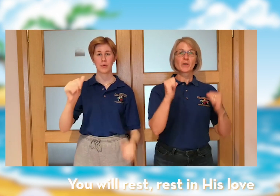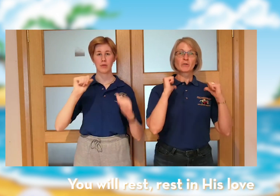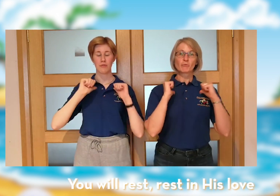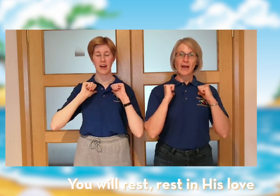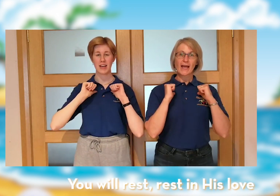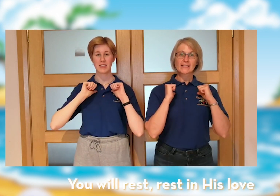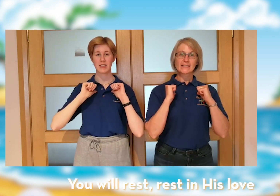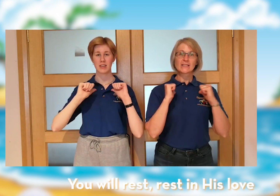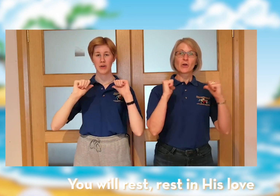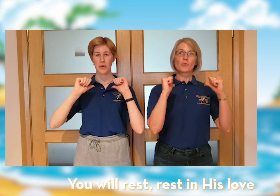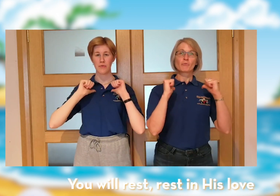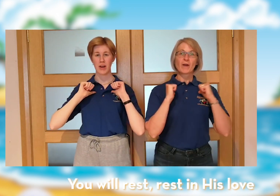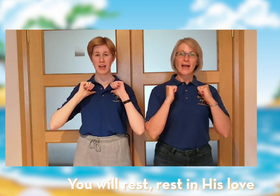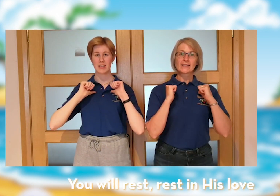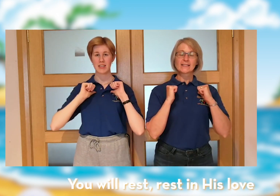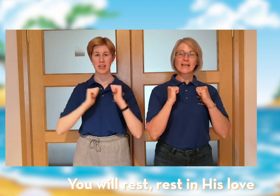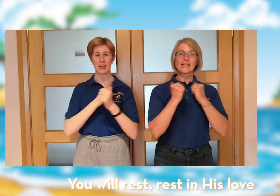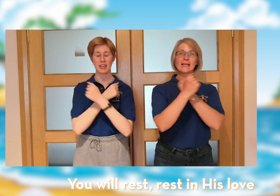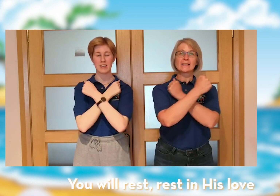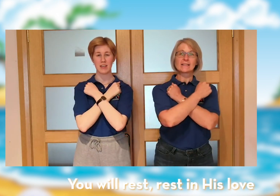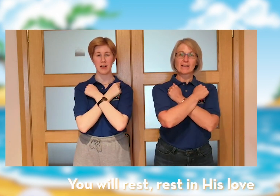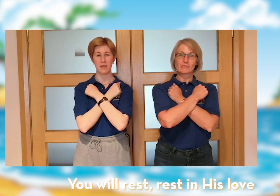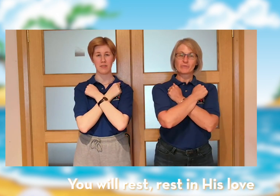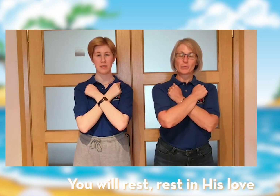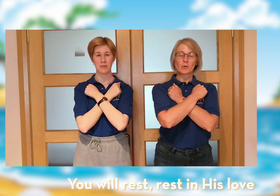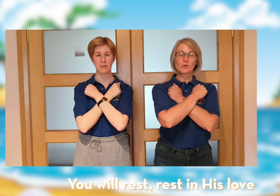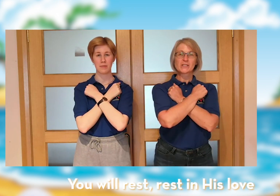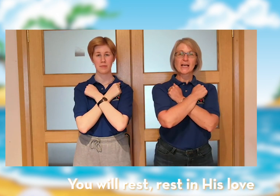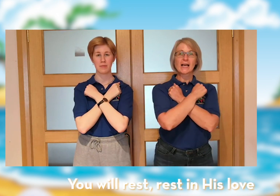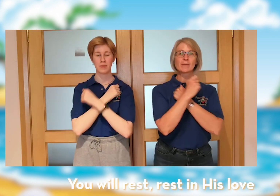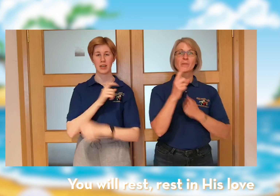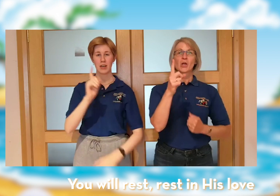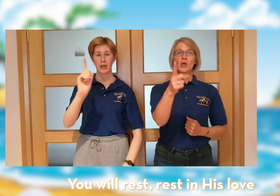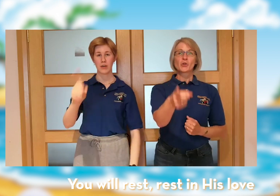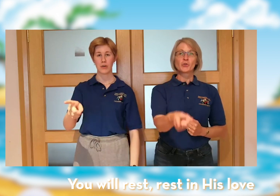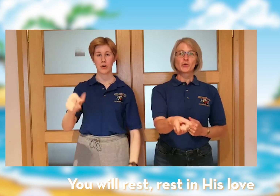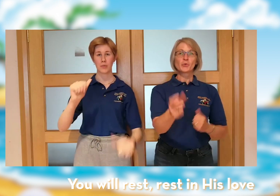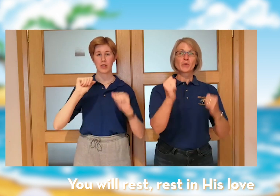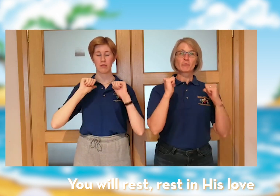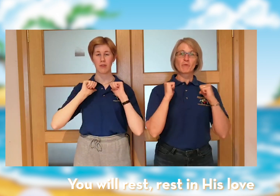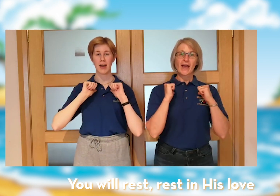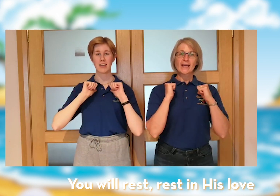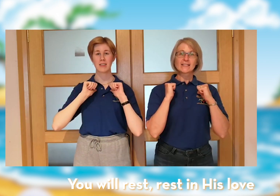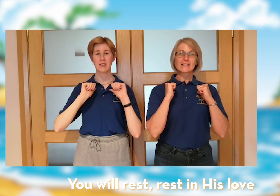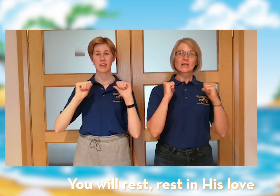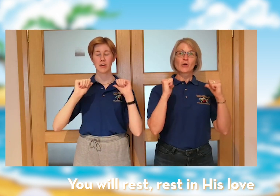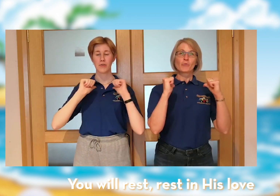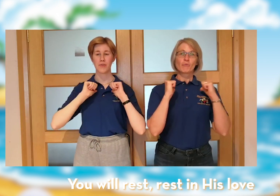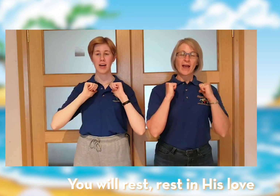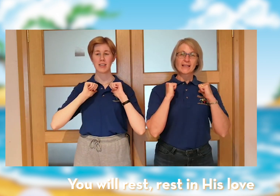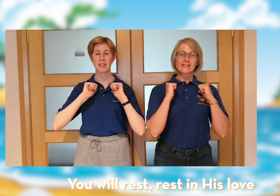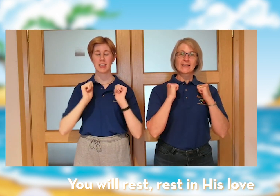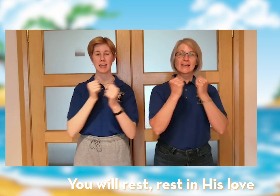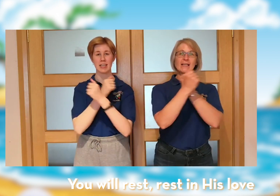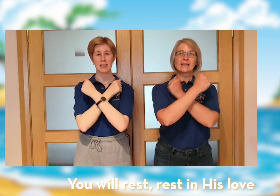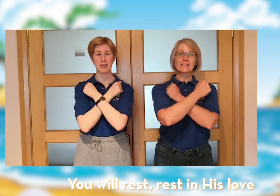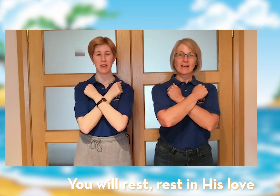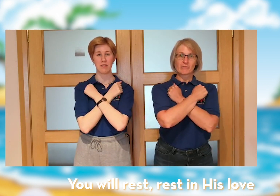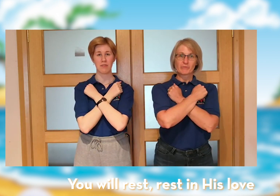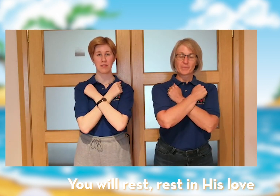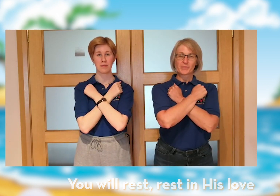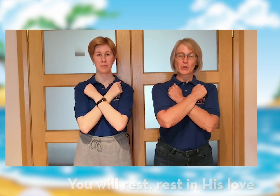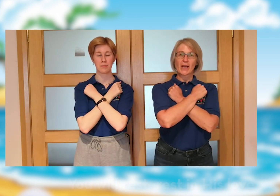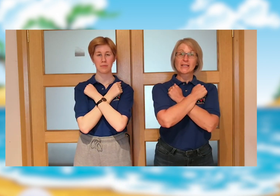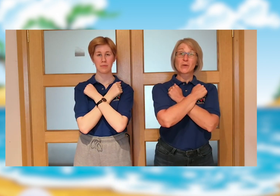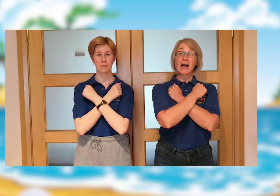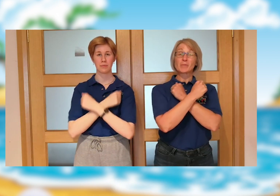You will rest, rest in his love. One more time. You will rest, rest in his